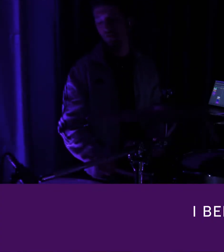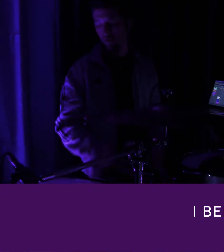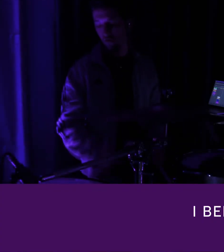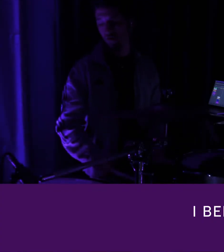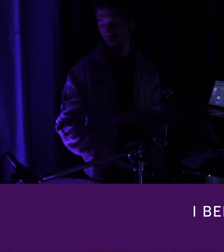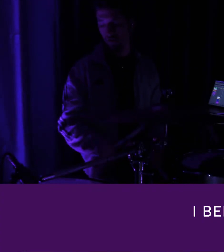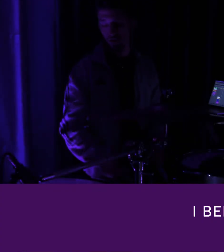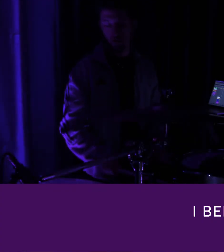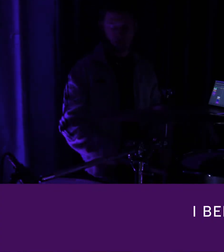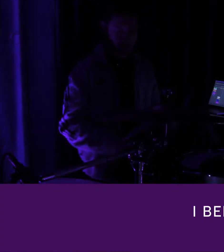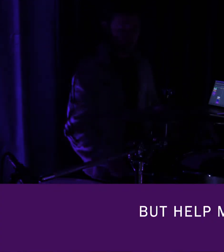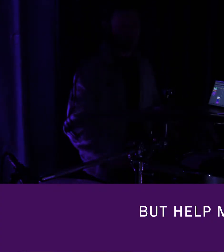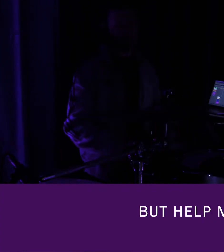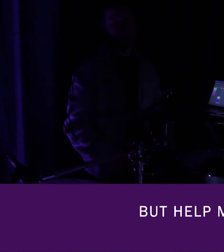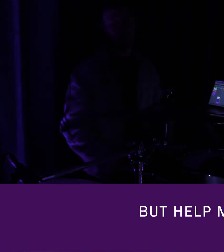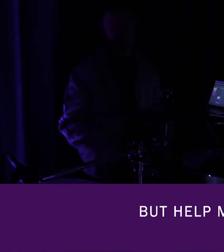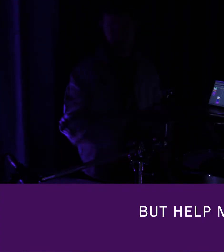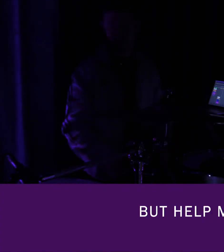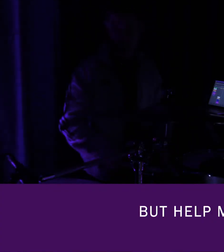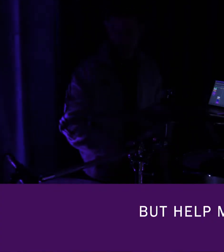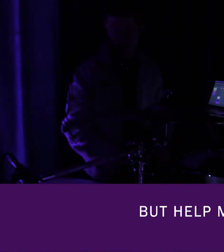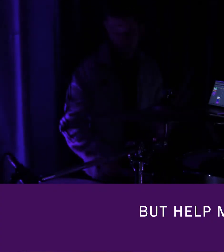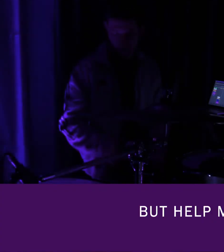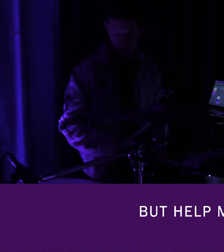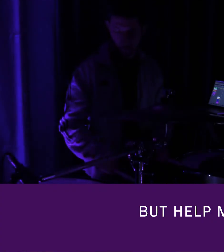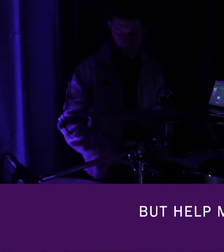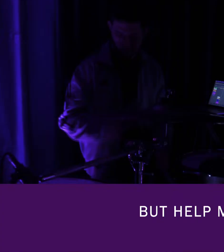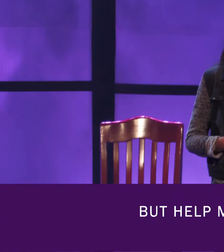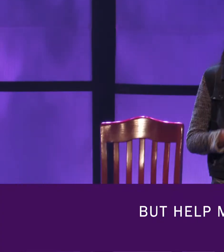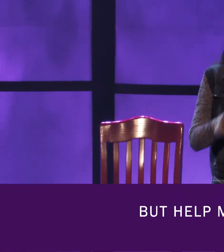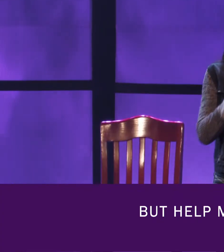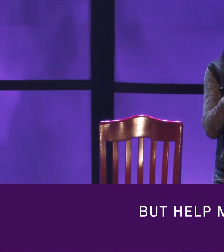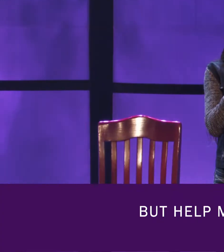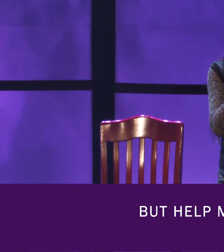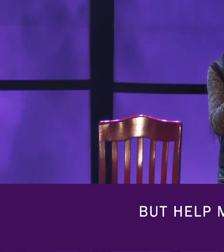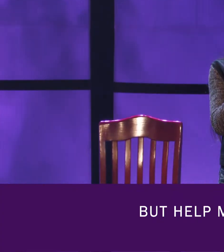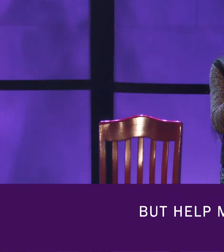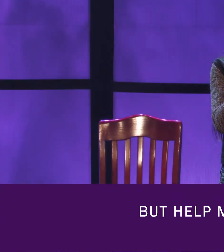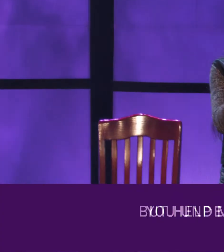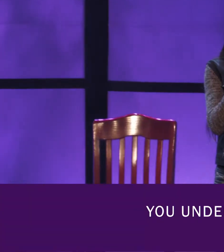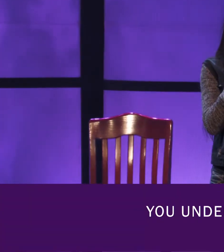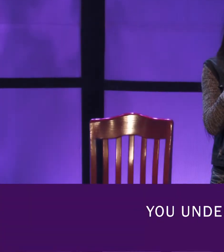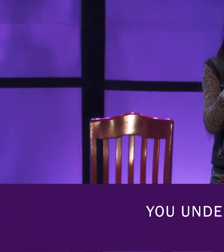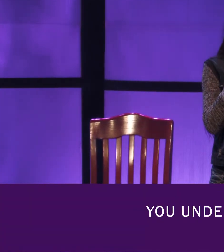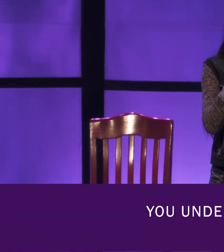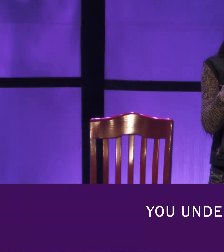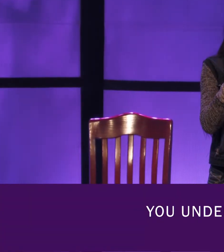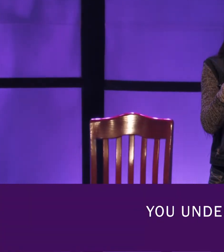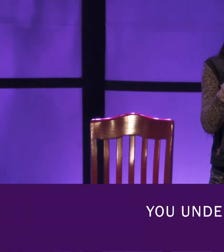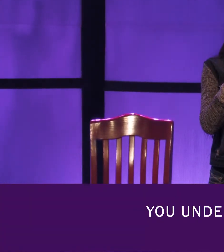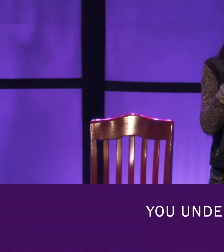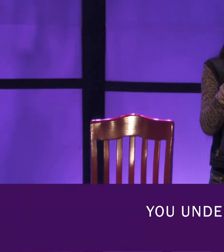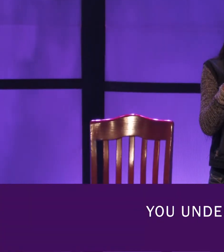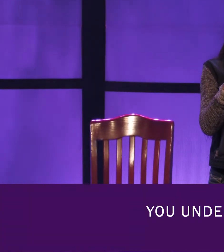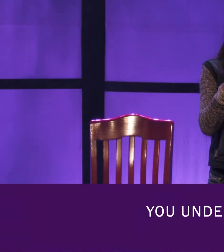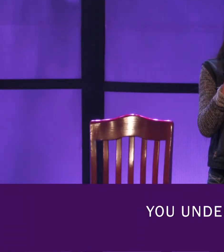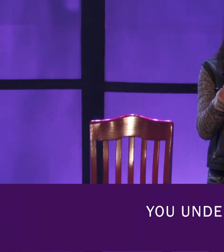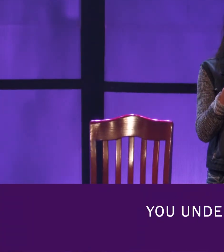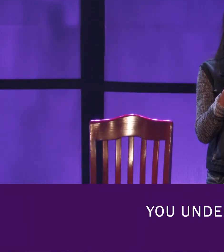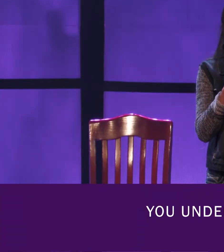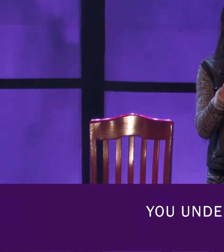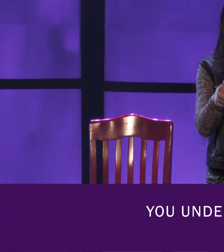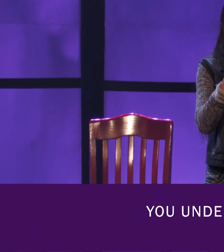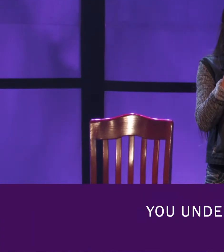I believe, but help my unbelief. You understand